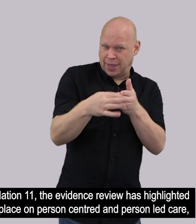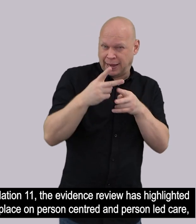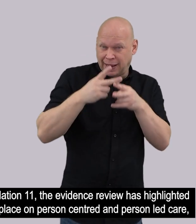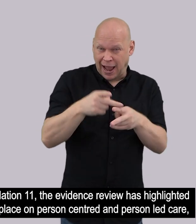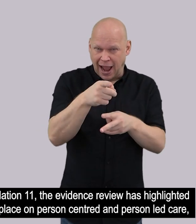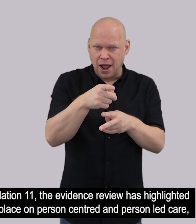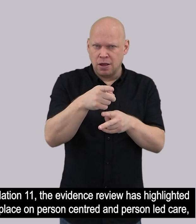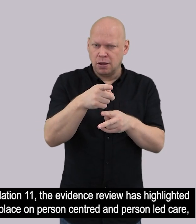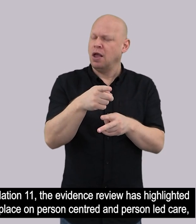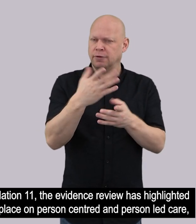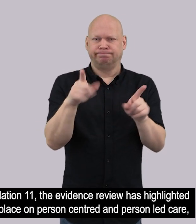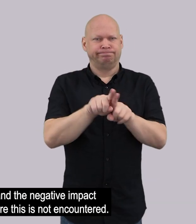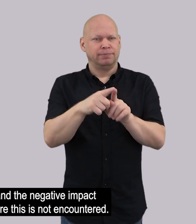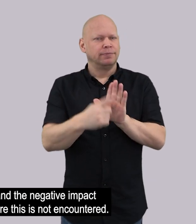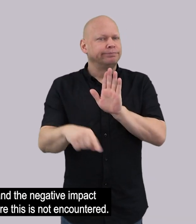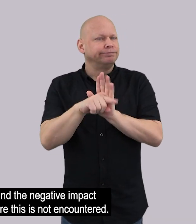and the negative impact where this is not encountered.